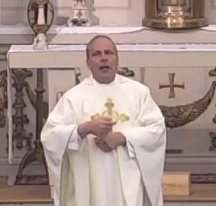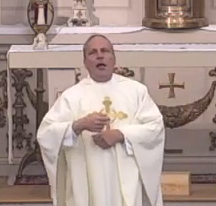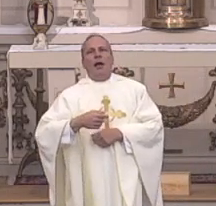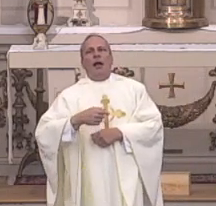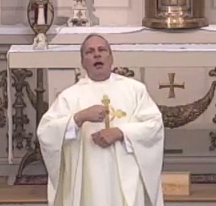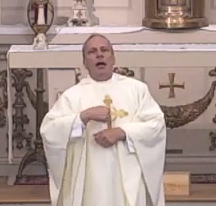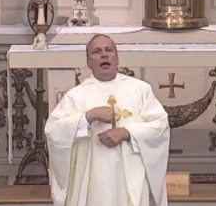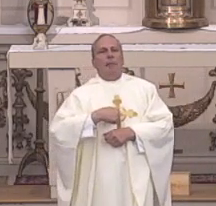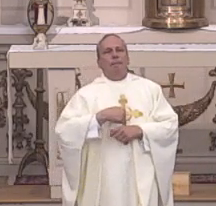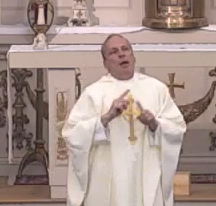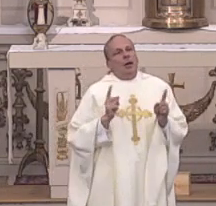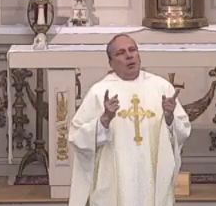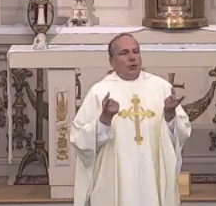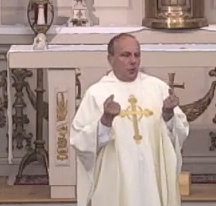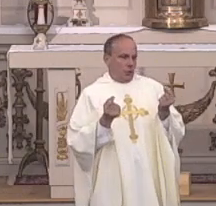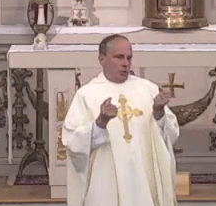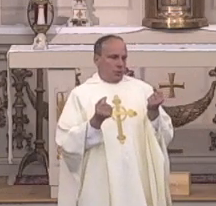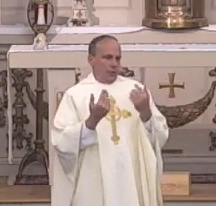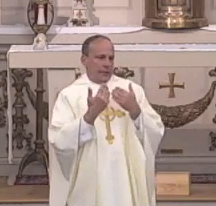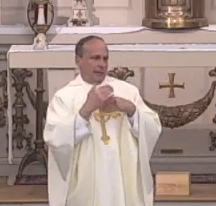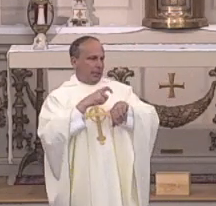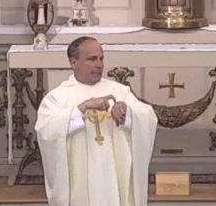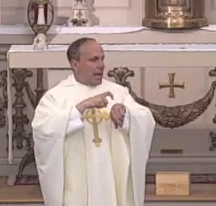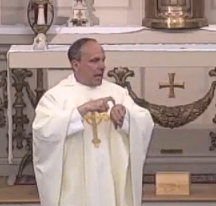didn't fully understand it.